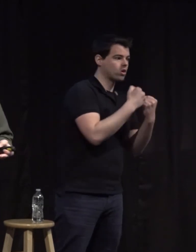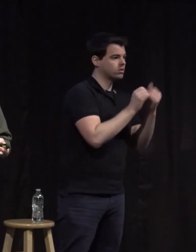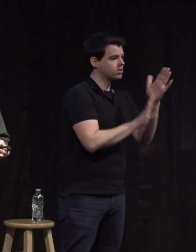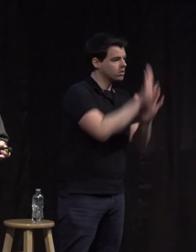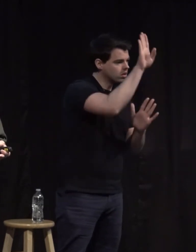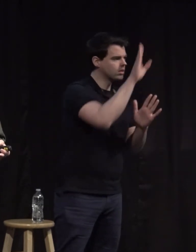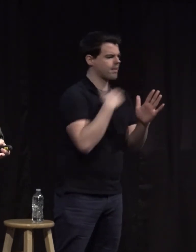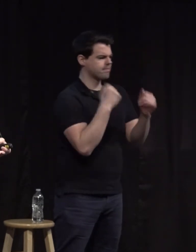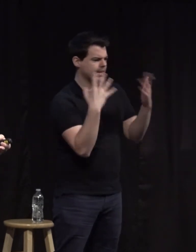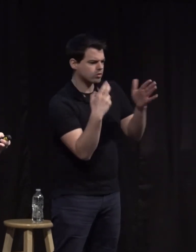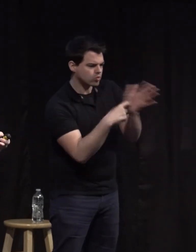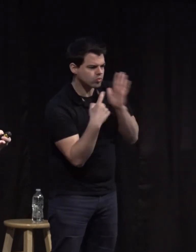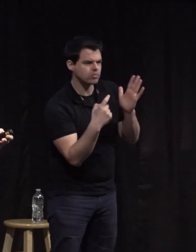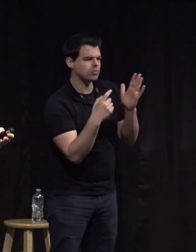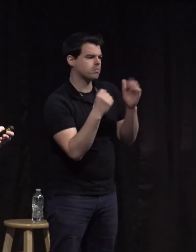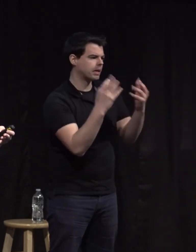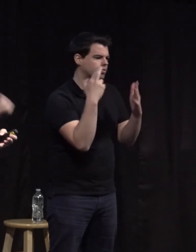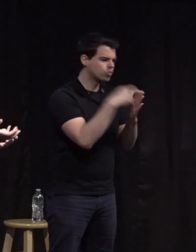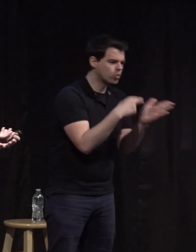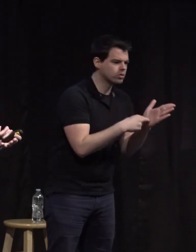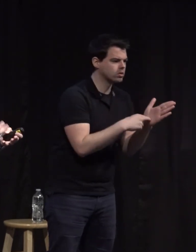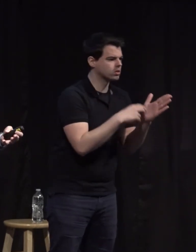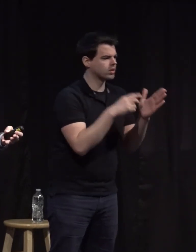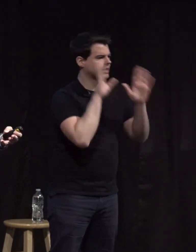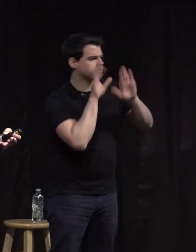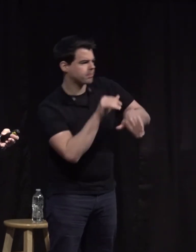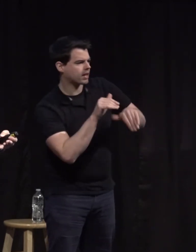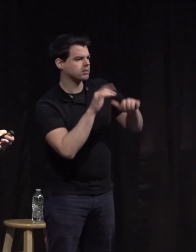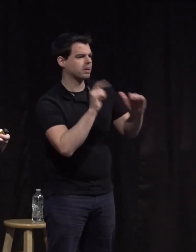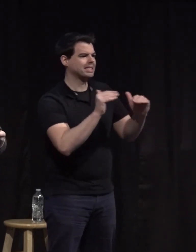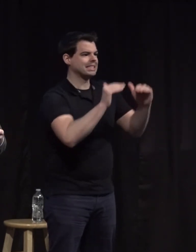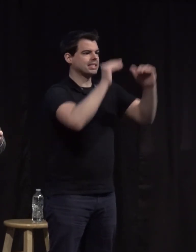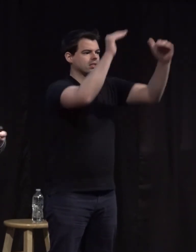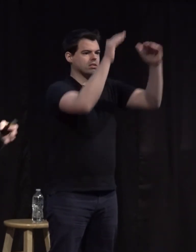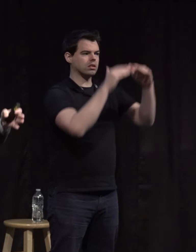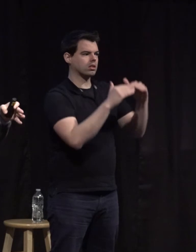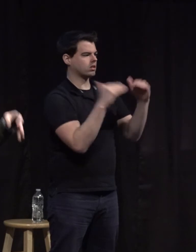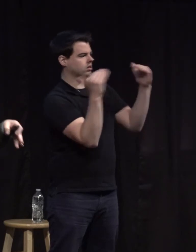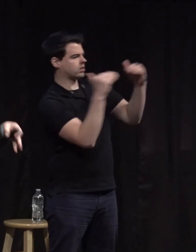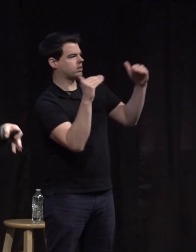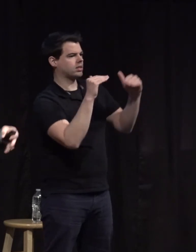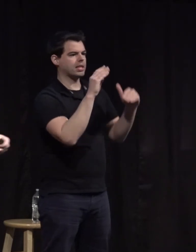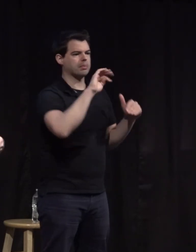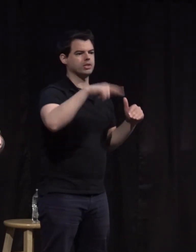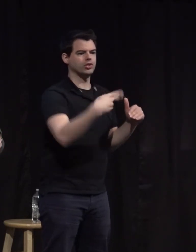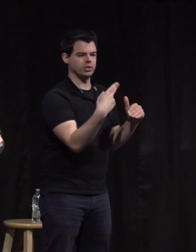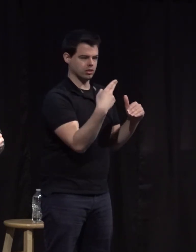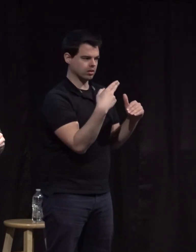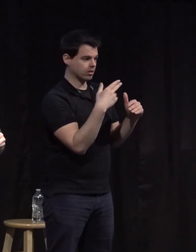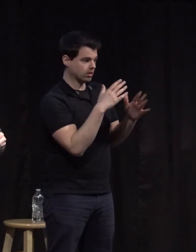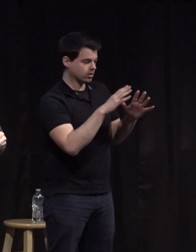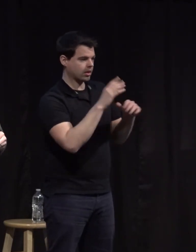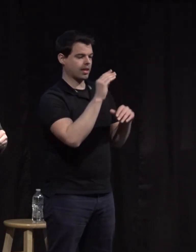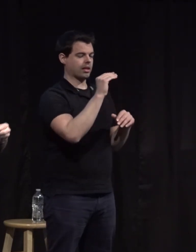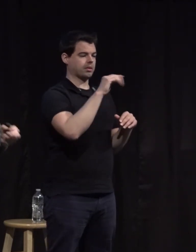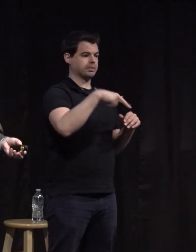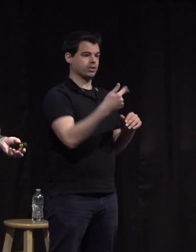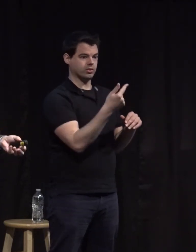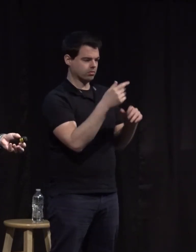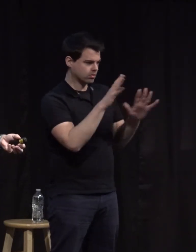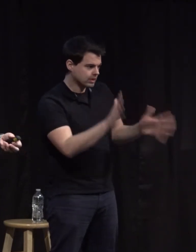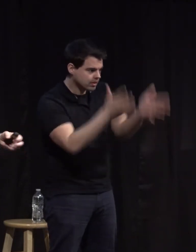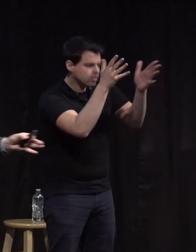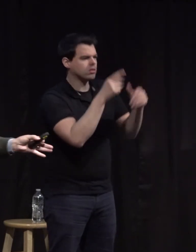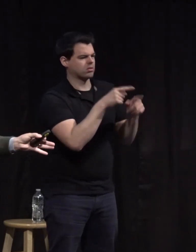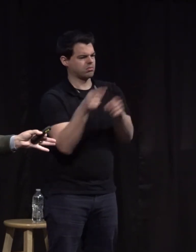stands in the way of making changes, even when they can improve things in this realm. And the other